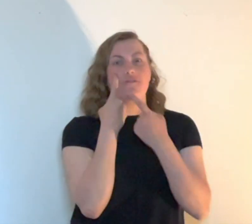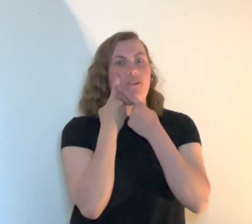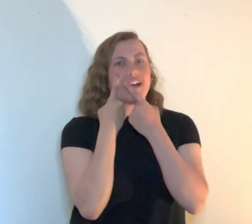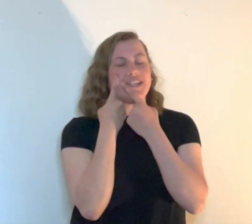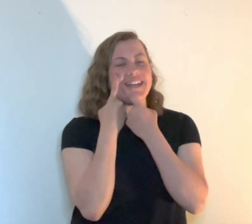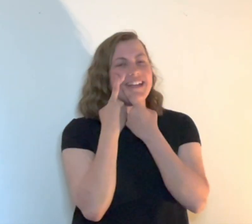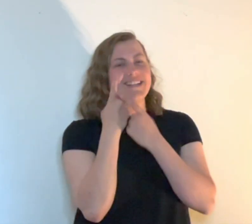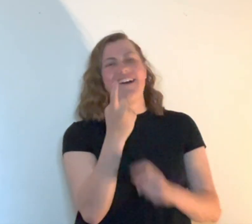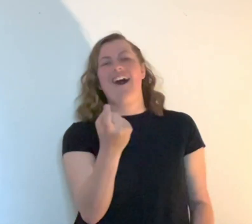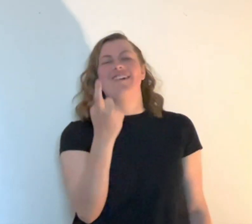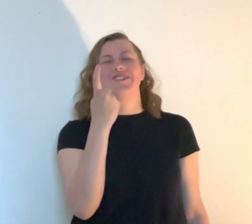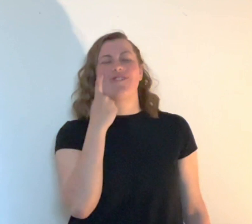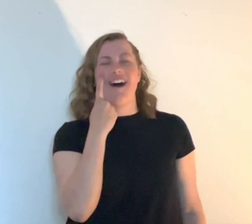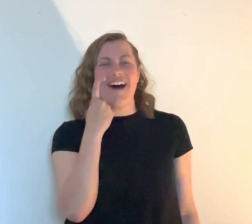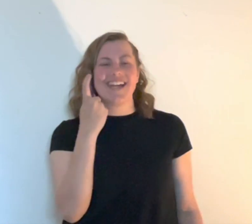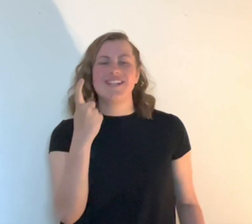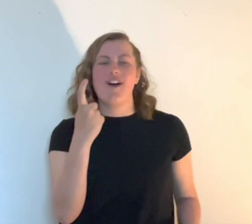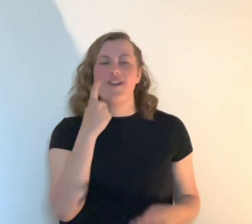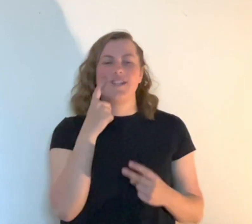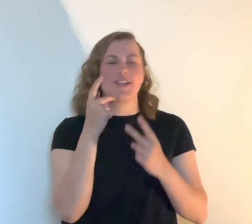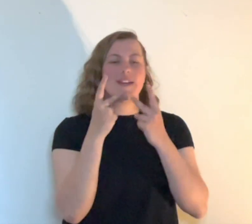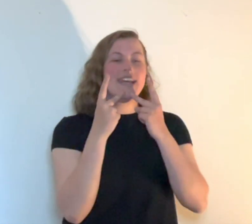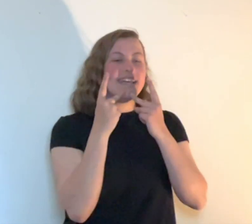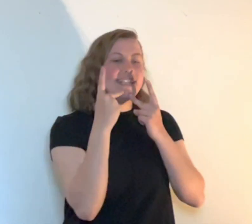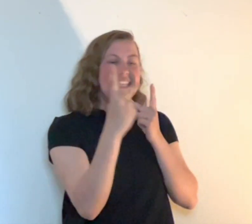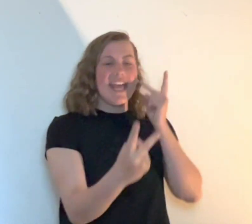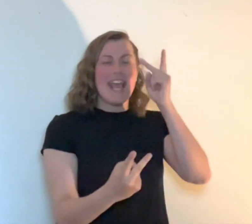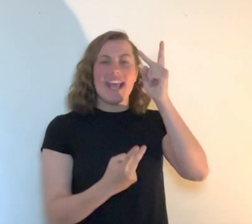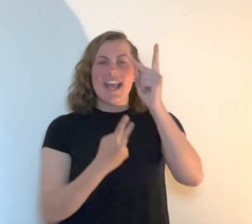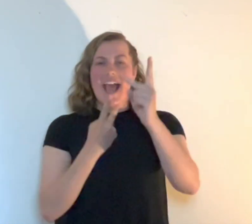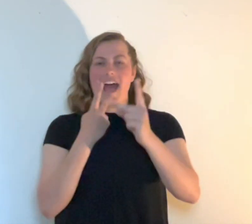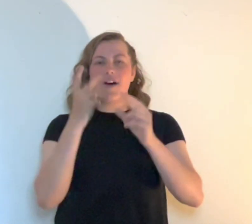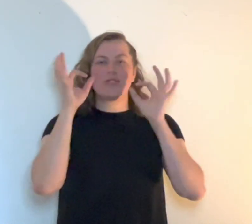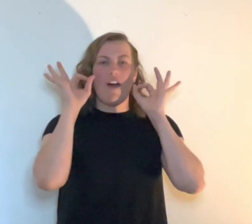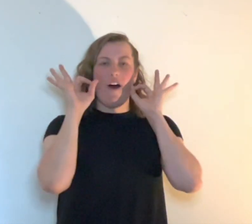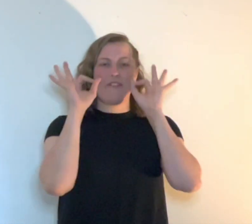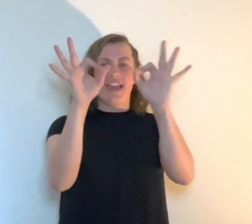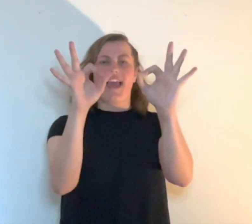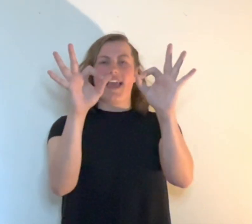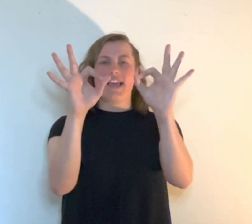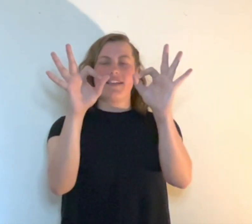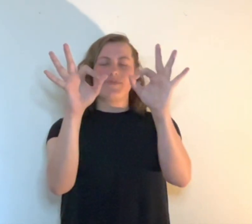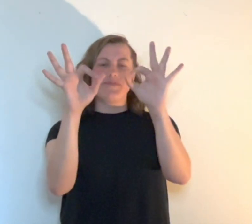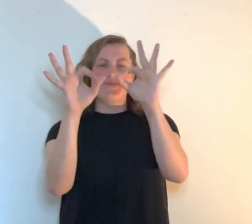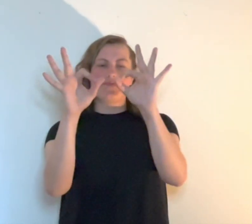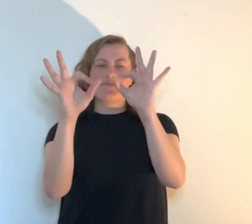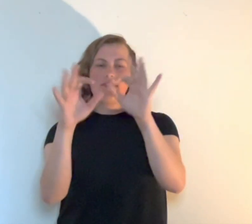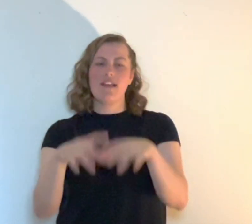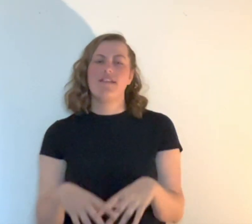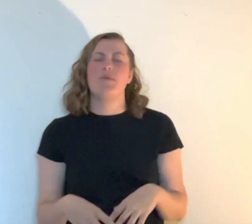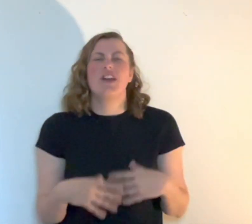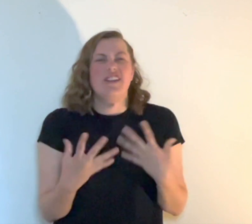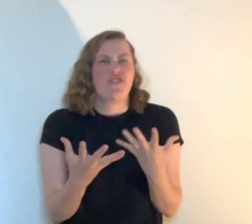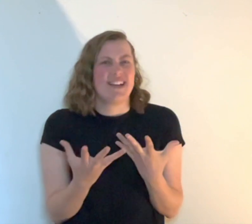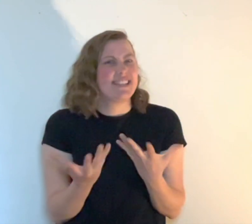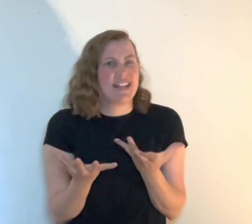right cheek So I'll try not to sing out of key So we're going to try and sing